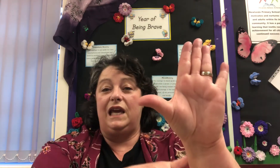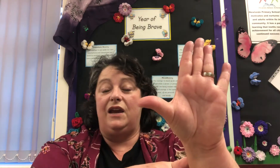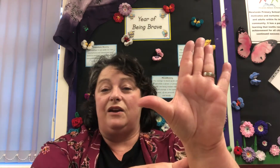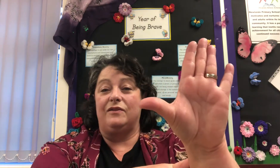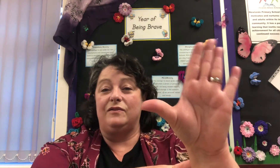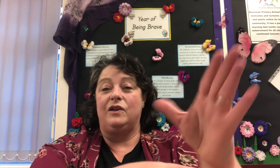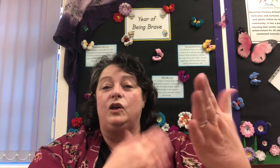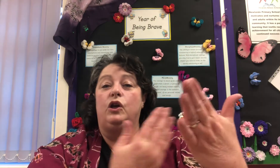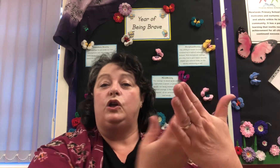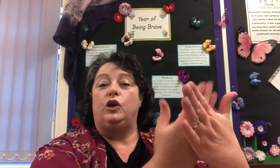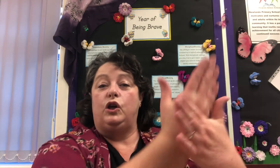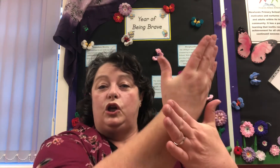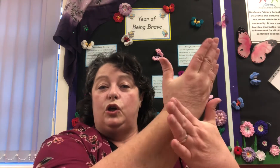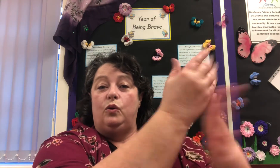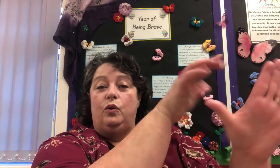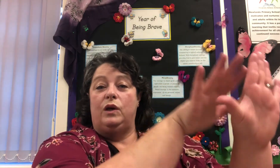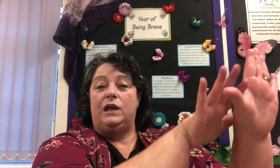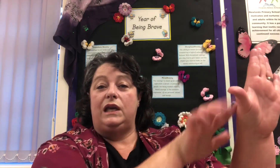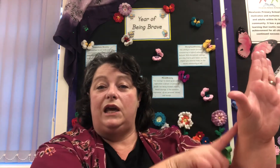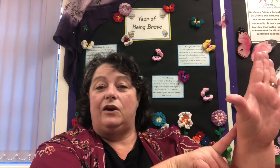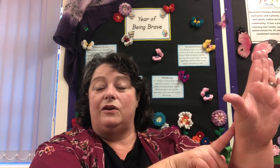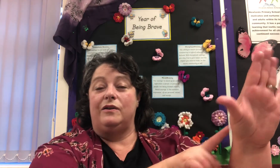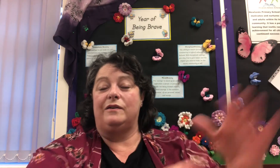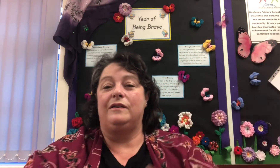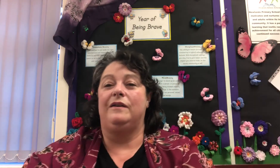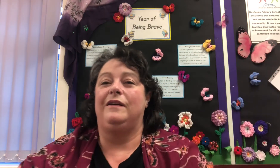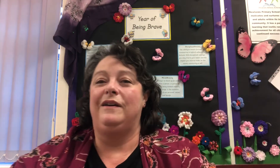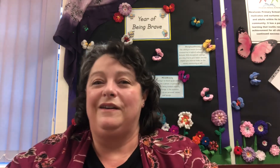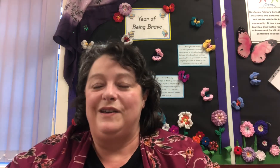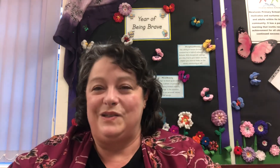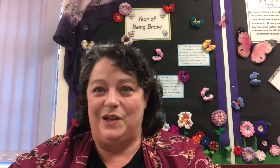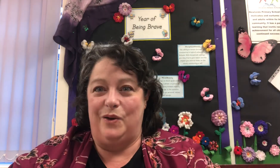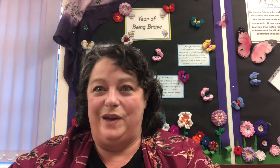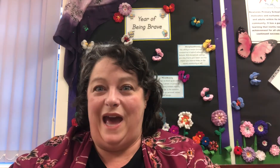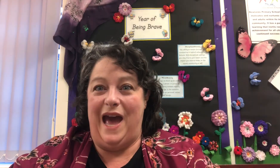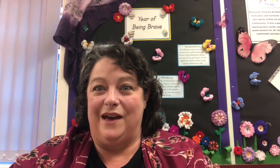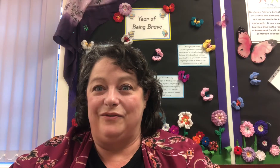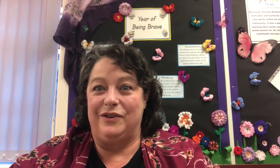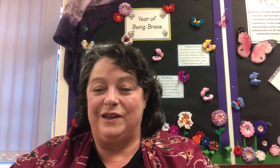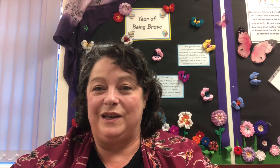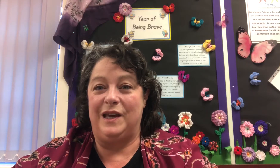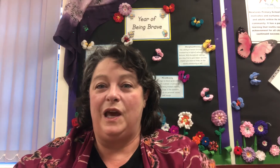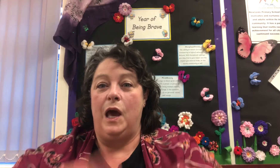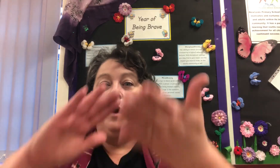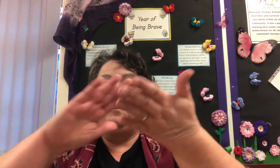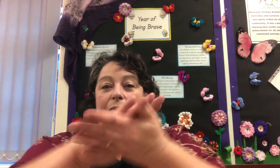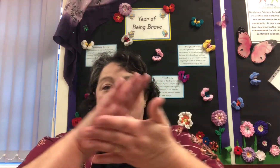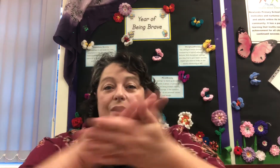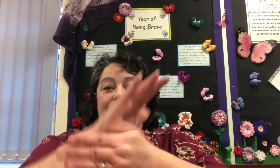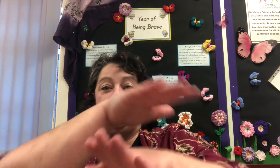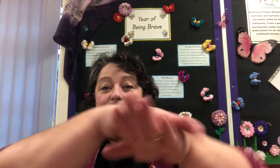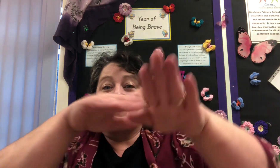year. New year. So we have Merry